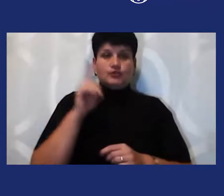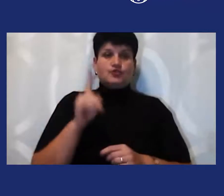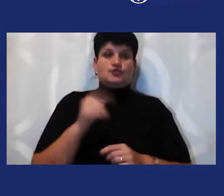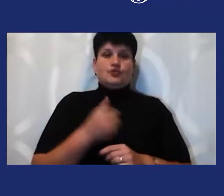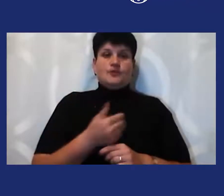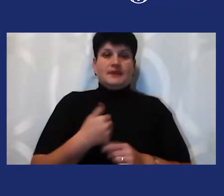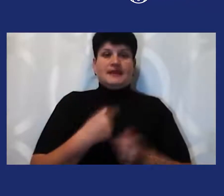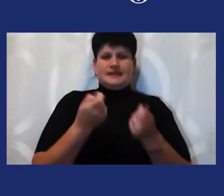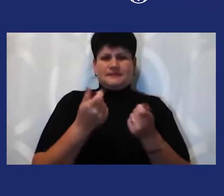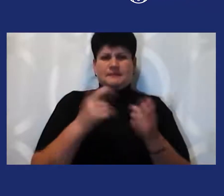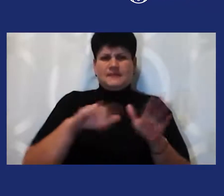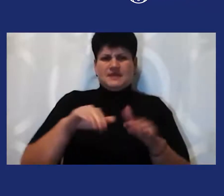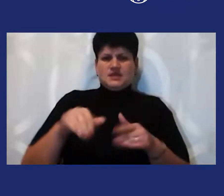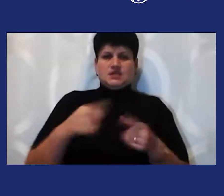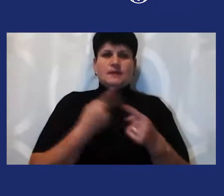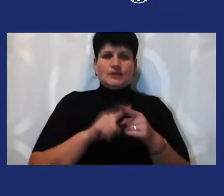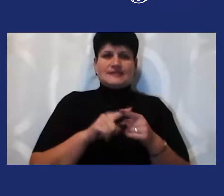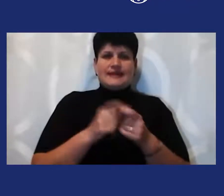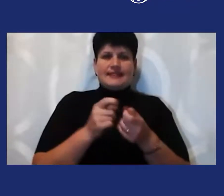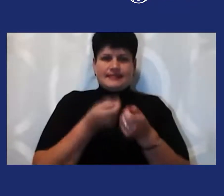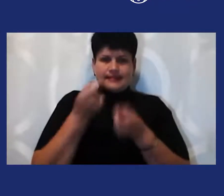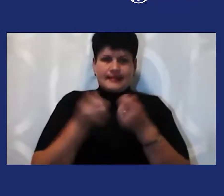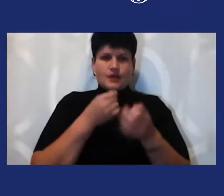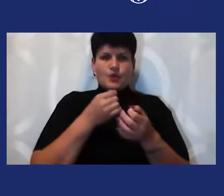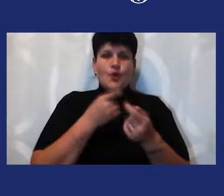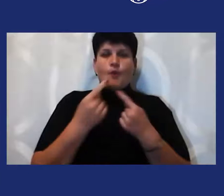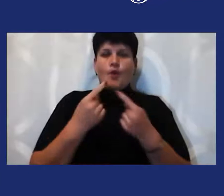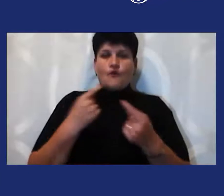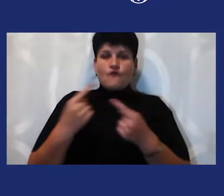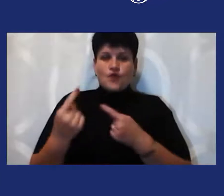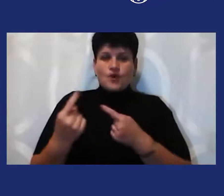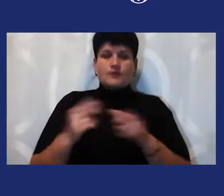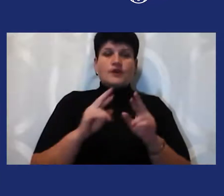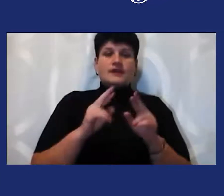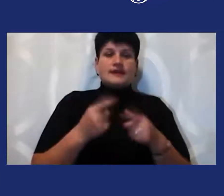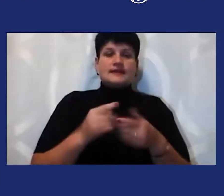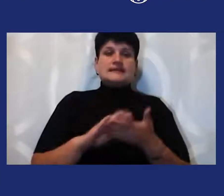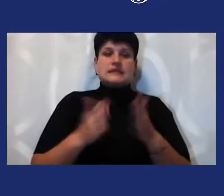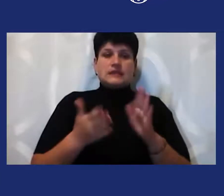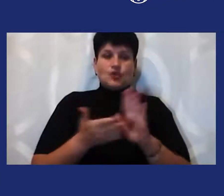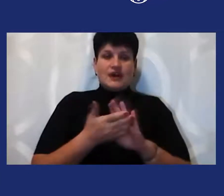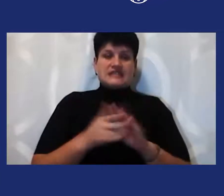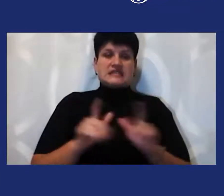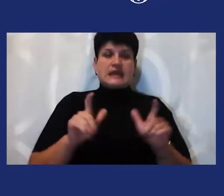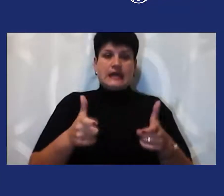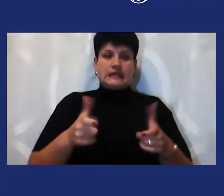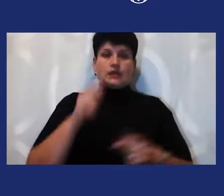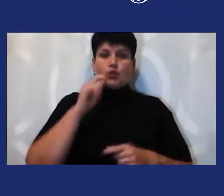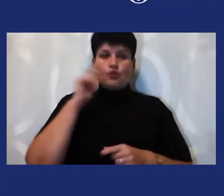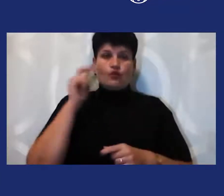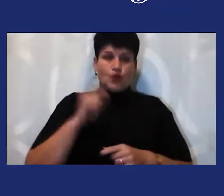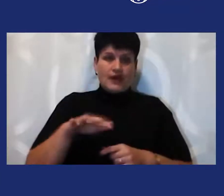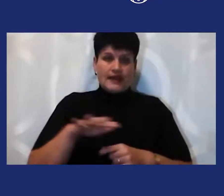talk about it later on. How the situation with the quarantine